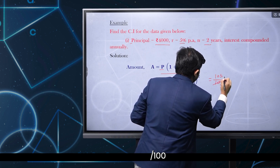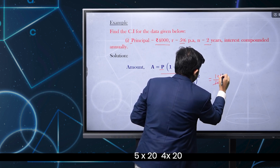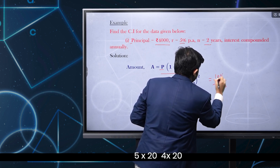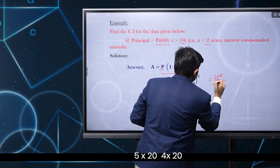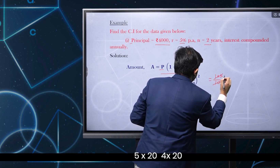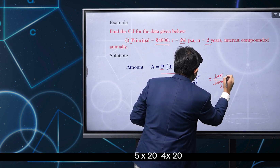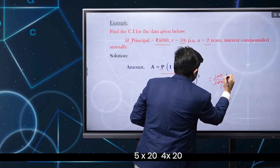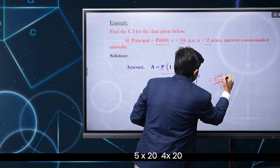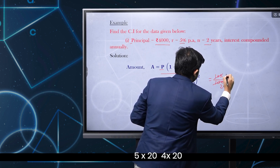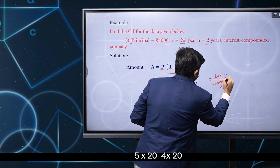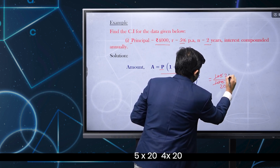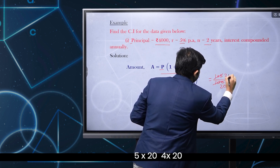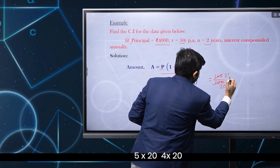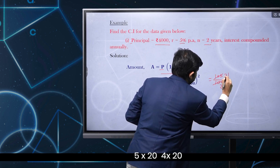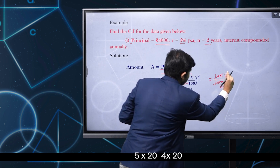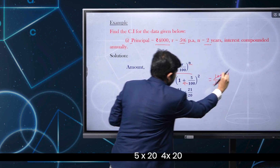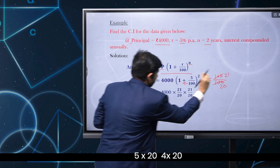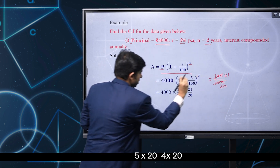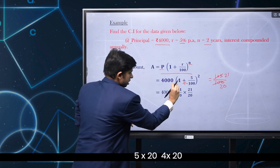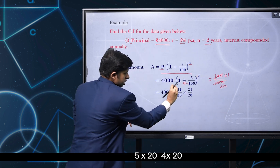5 20s are, 4 20s are,